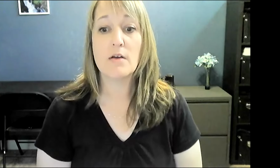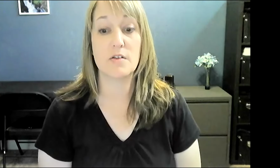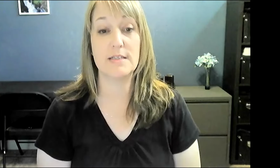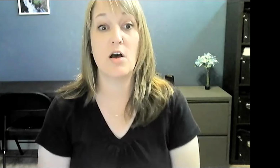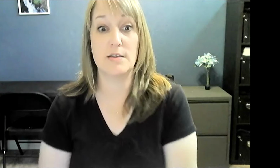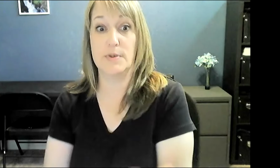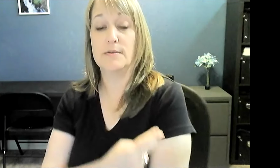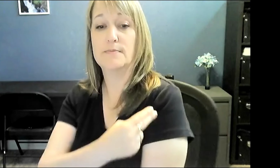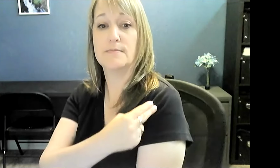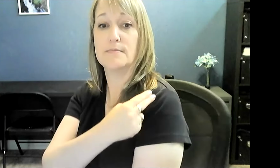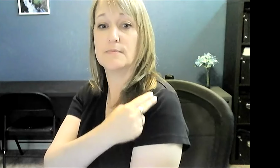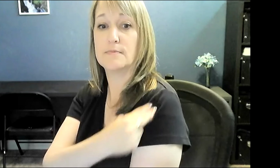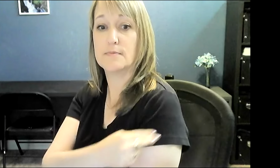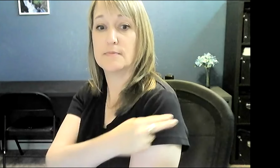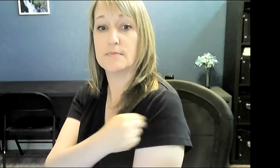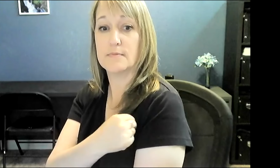So that's hospital.